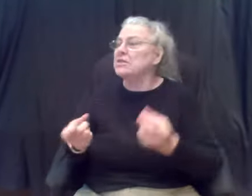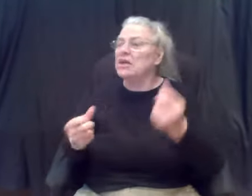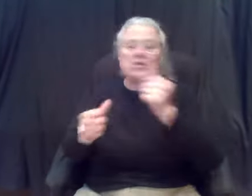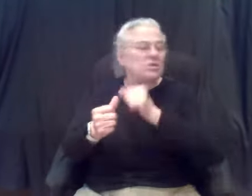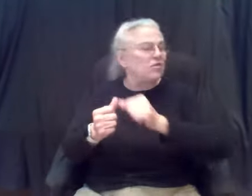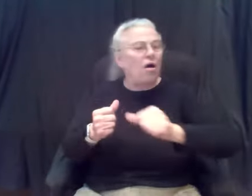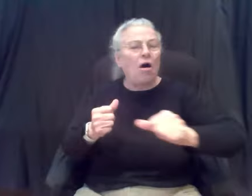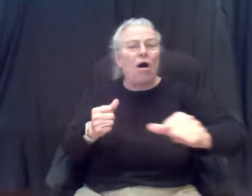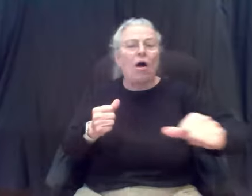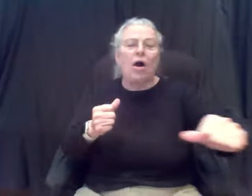sins far